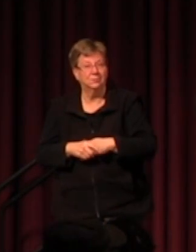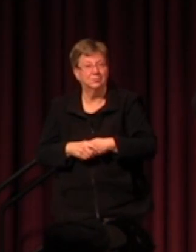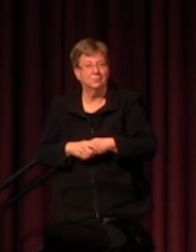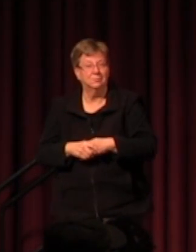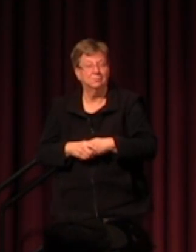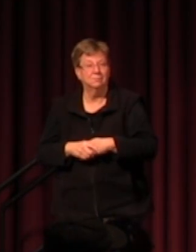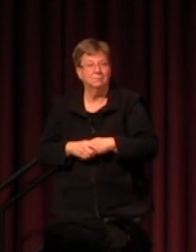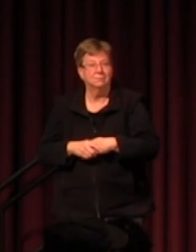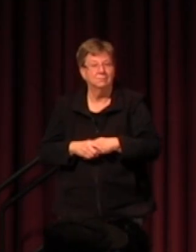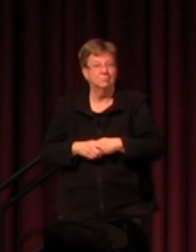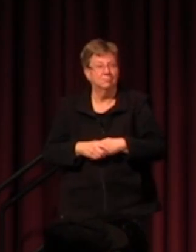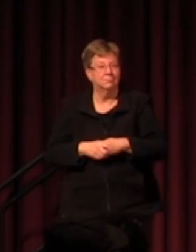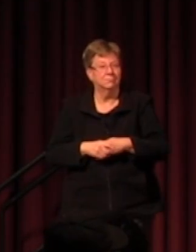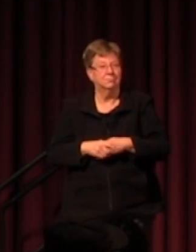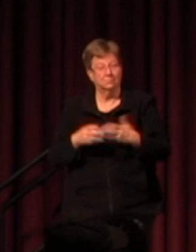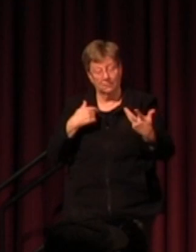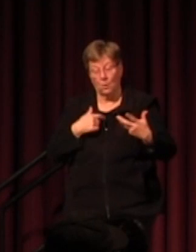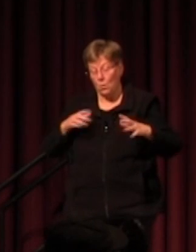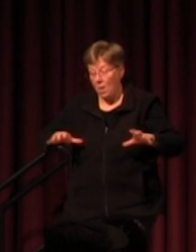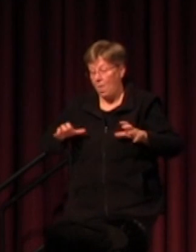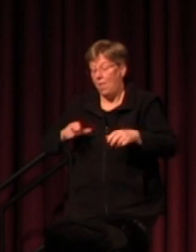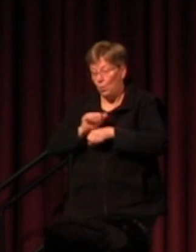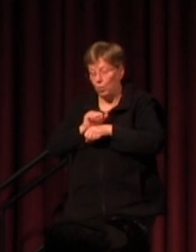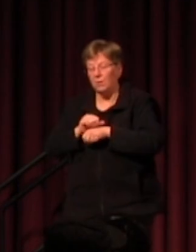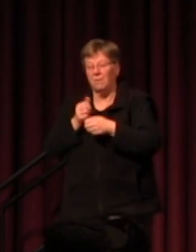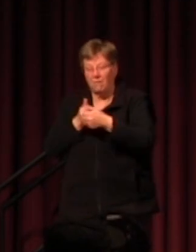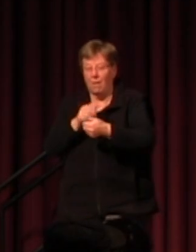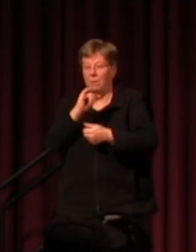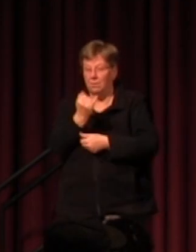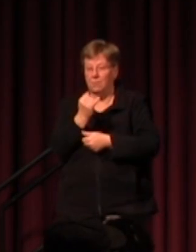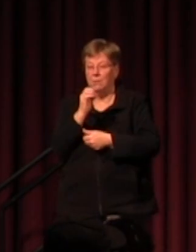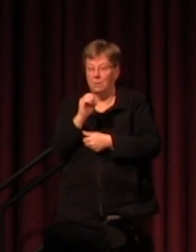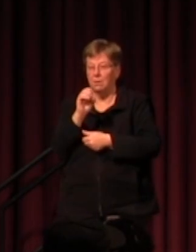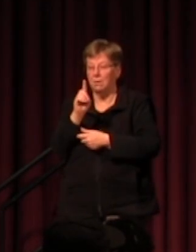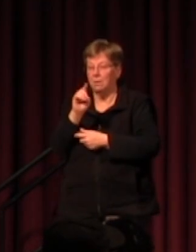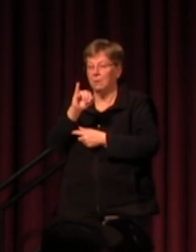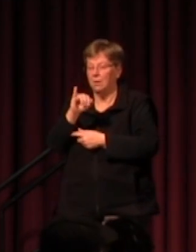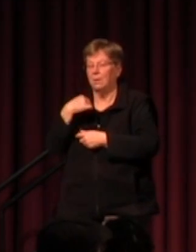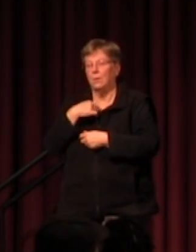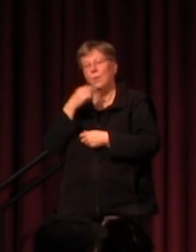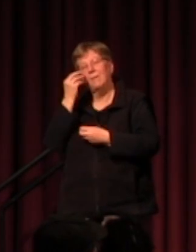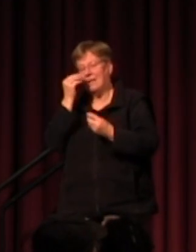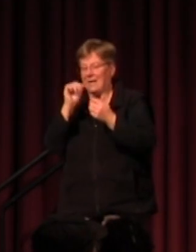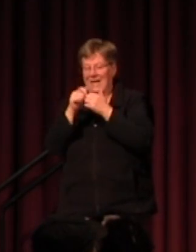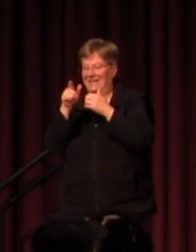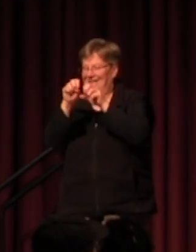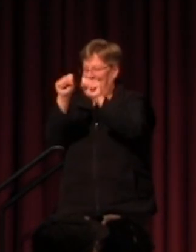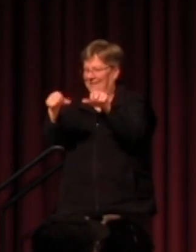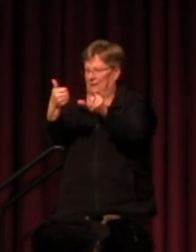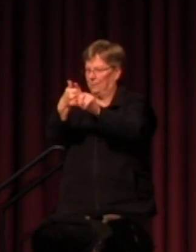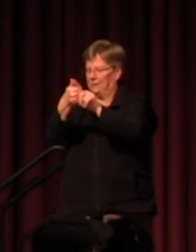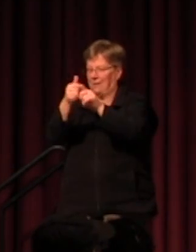So as we're doing this JEDI work, we got to be thinking about what do we got to do at the systems level in order to make sure that this works.